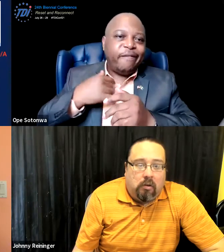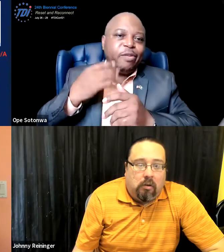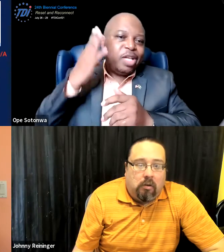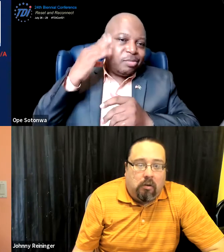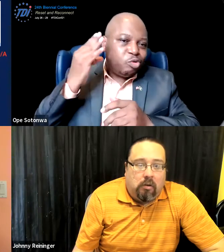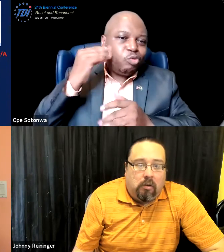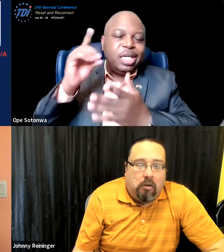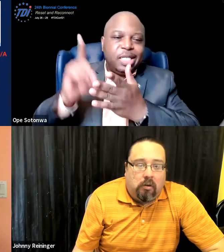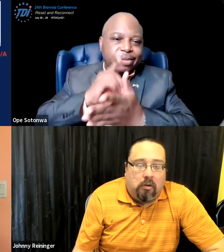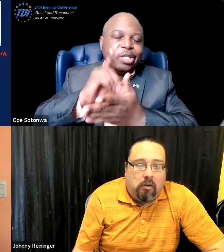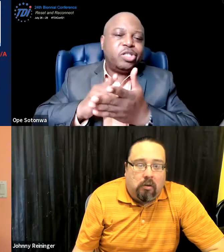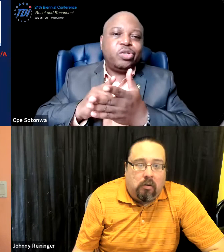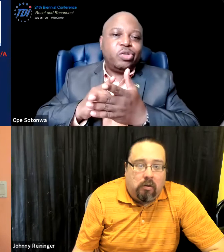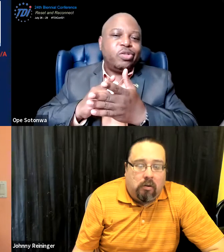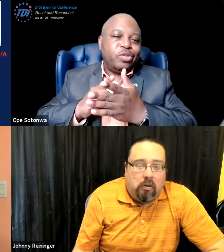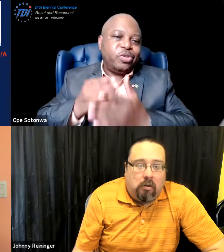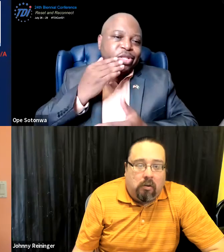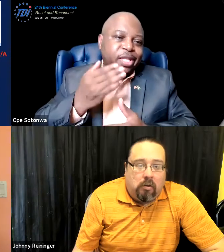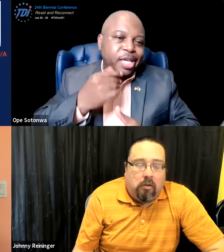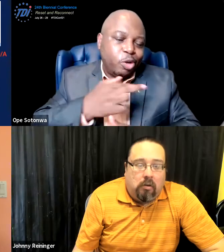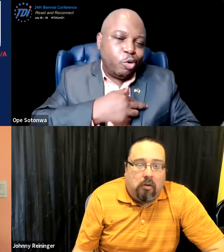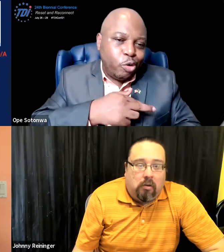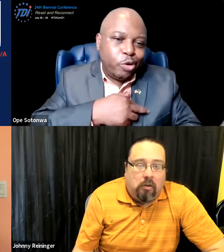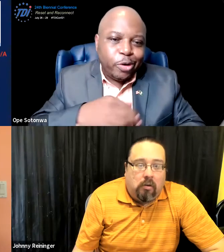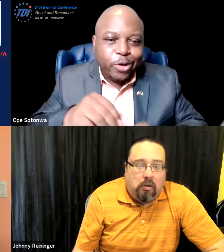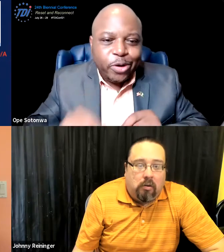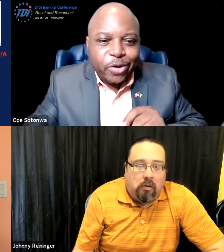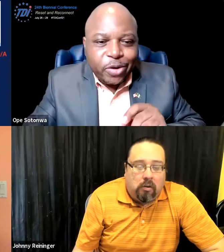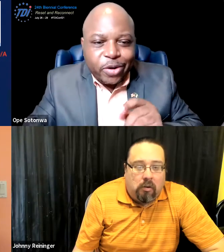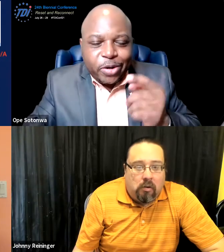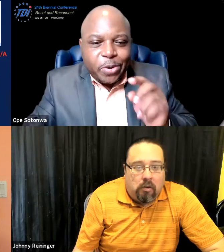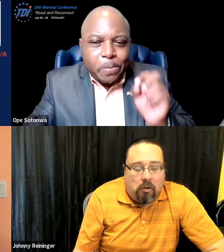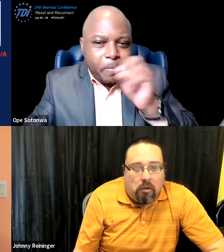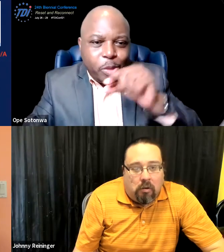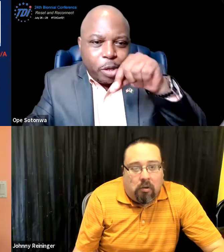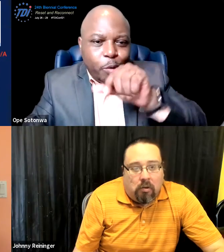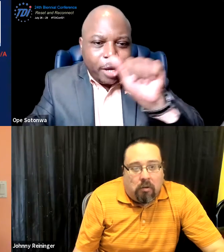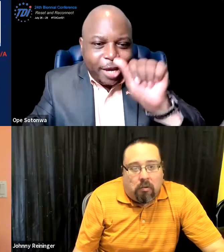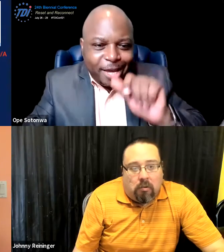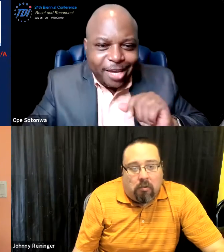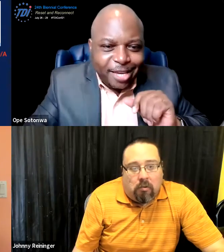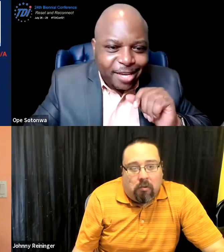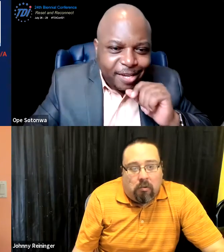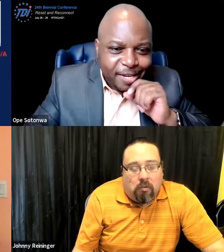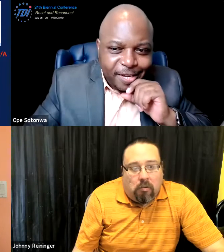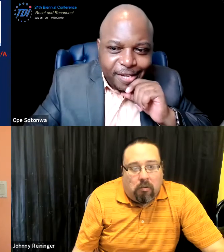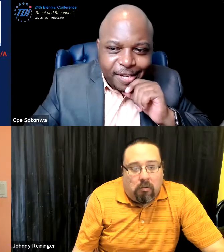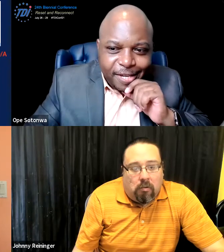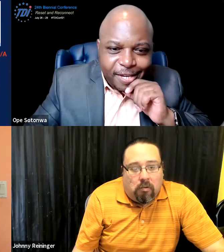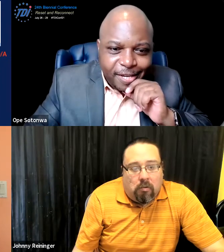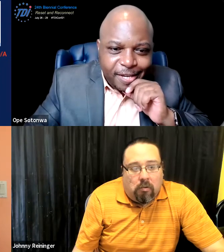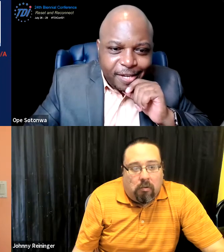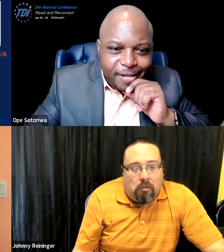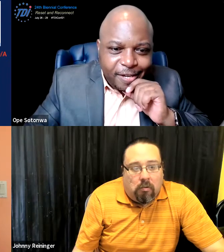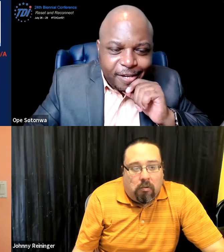to interact with different groups of people who have experienced discrimination at firsthand. Thank you, Rogelio, for that